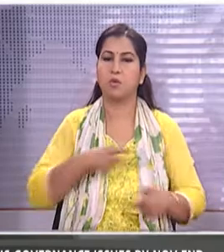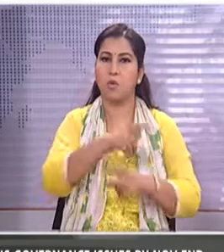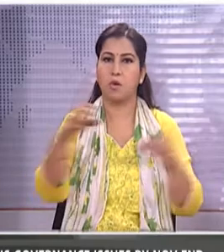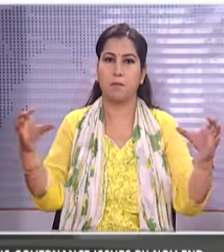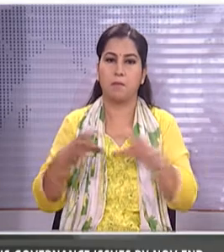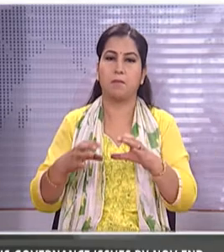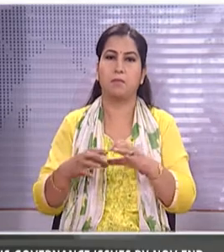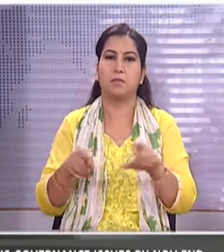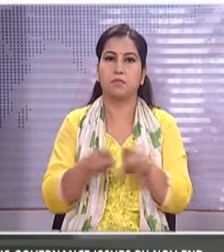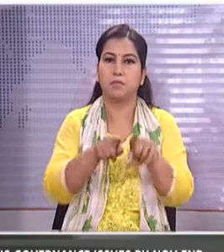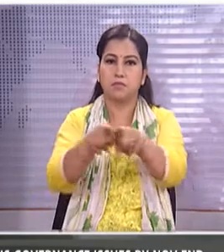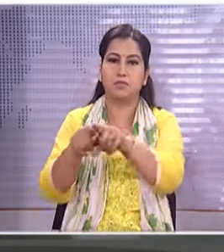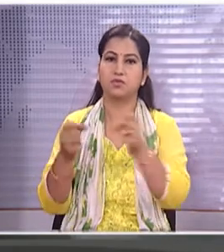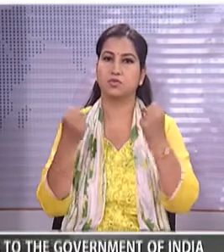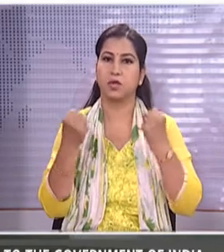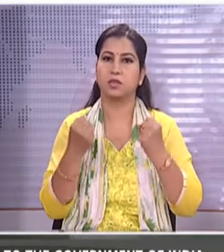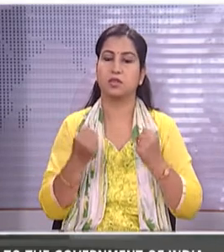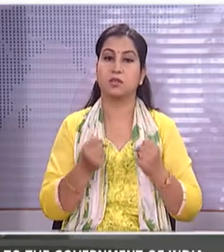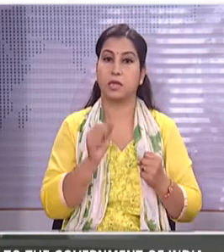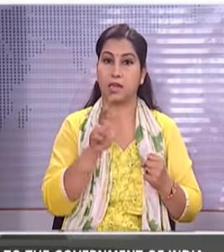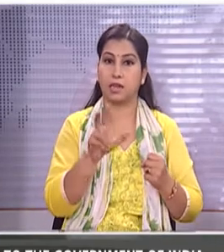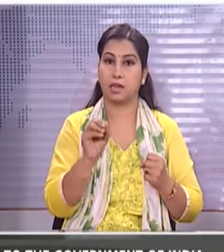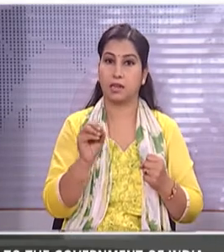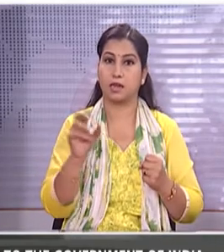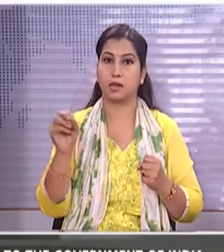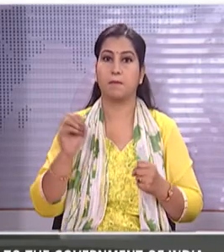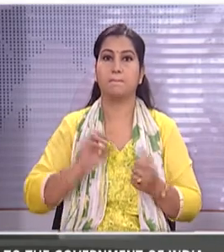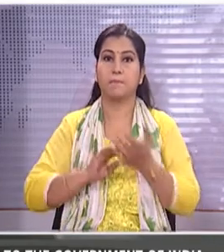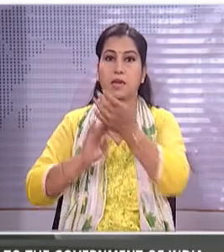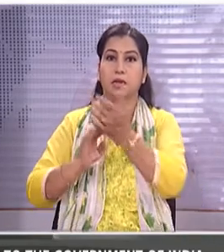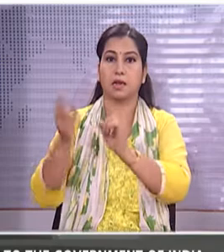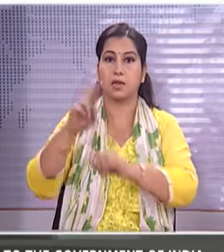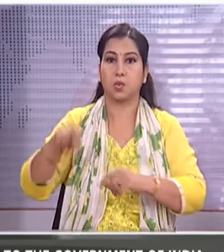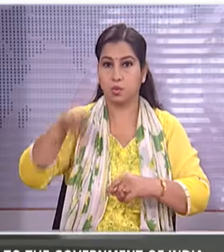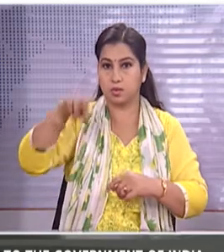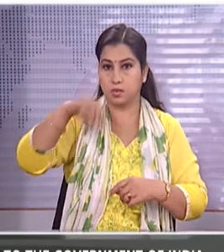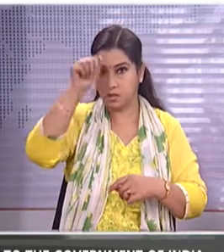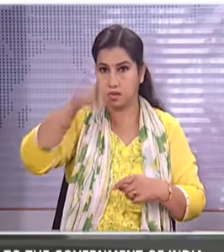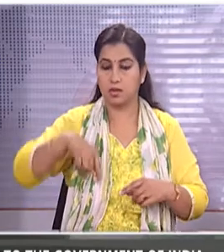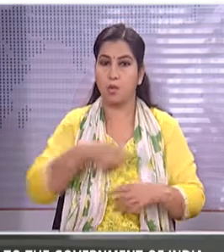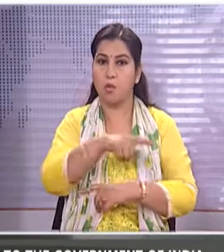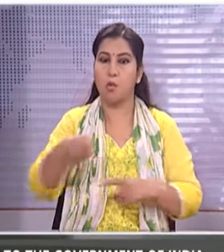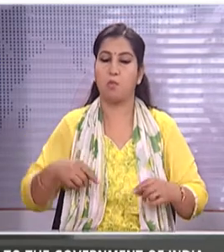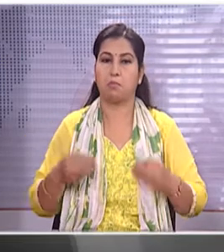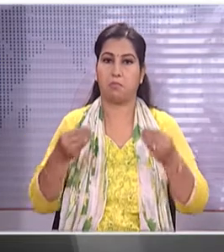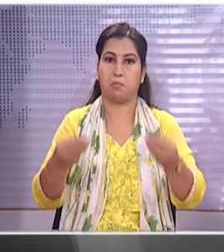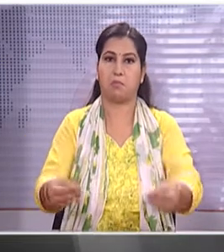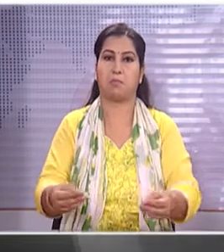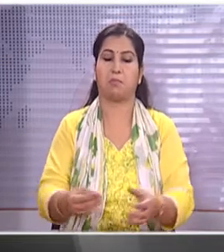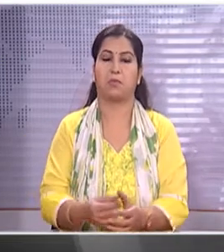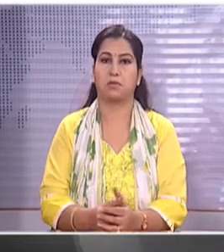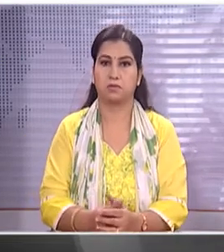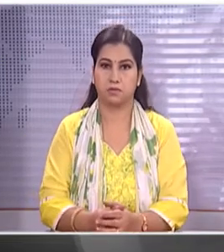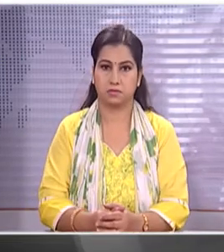must prioritize harnessing the strength of the 800 million youth of India as part of their recommendations.